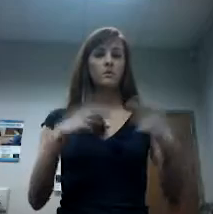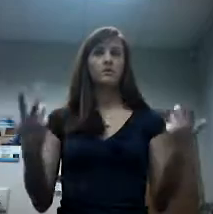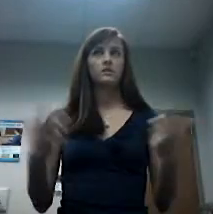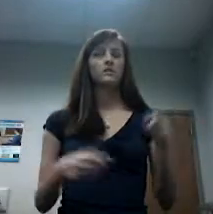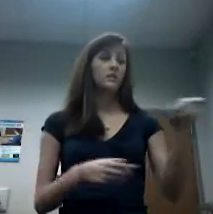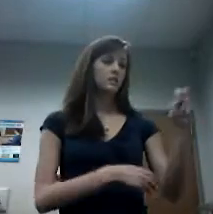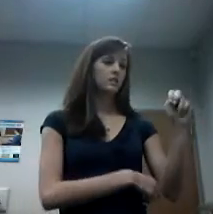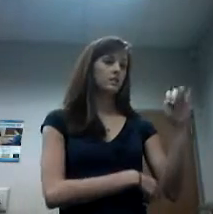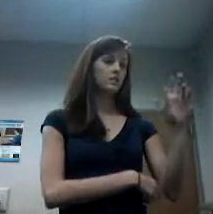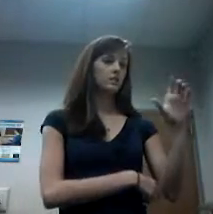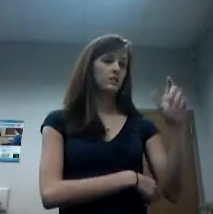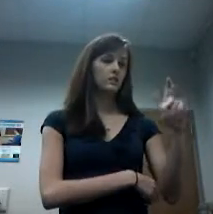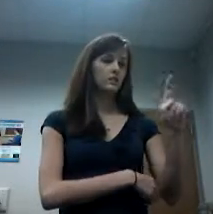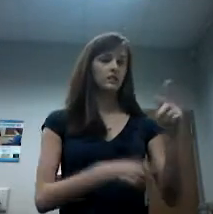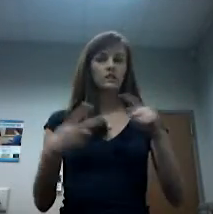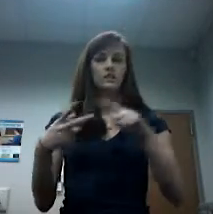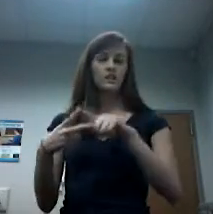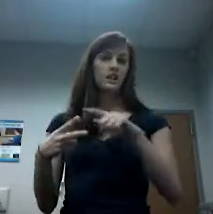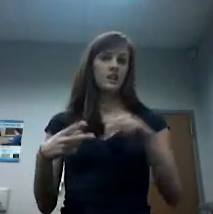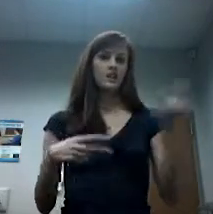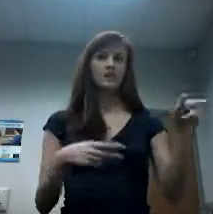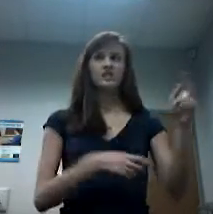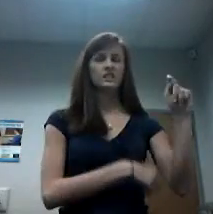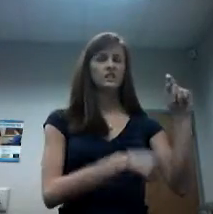tea was a problem earlier, wasn't it? We didn't want to pay that tax on tea.